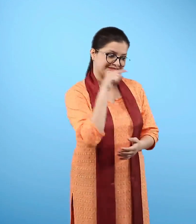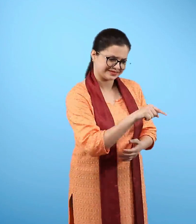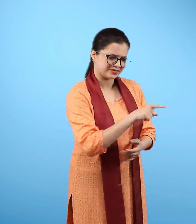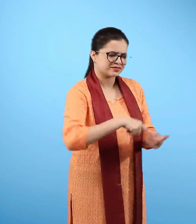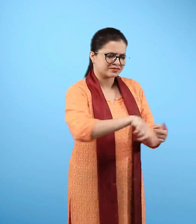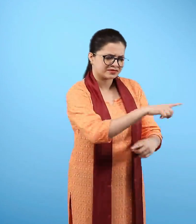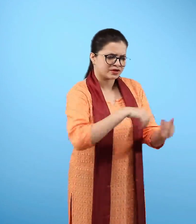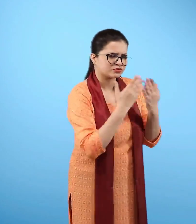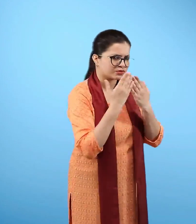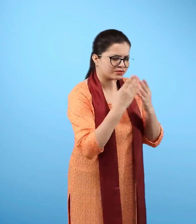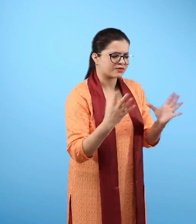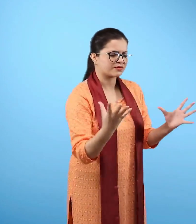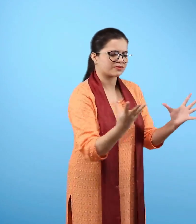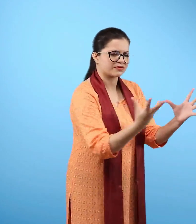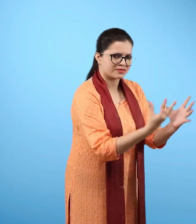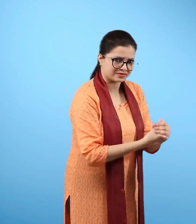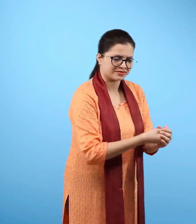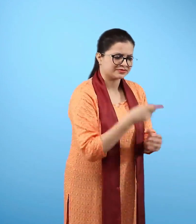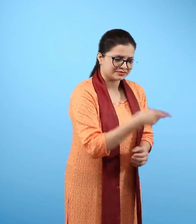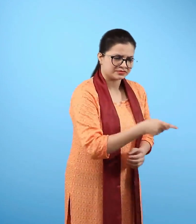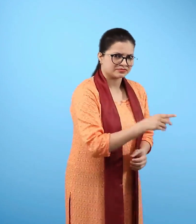Day parade with the other children of her school.